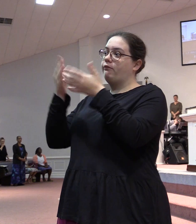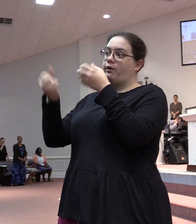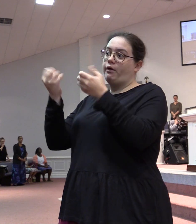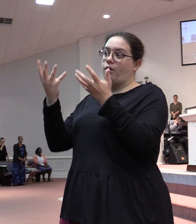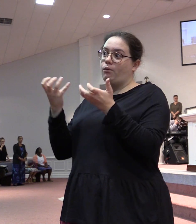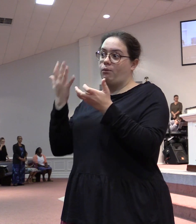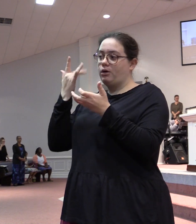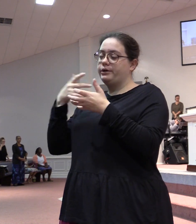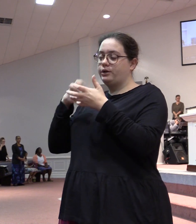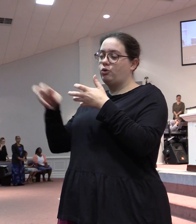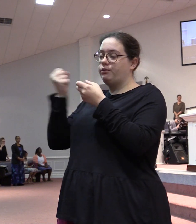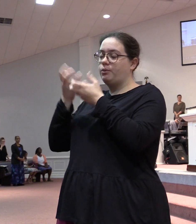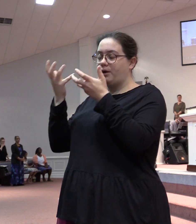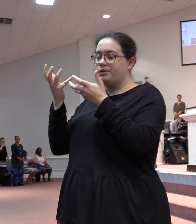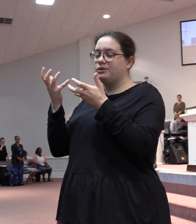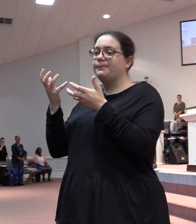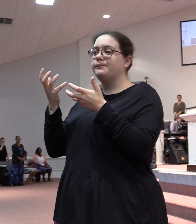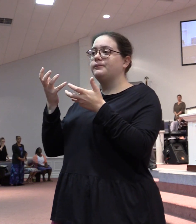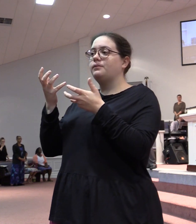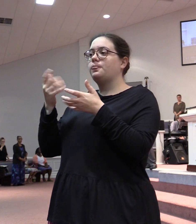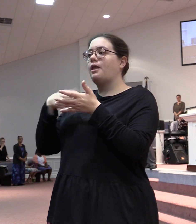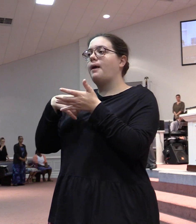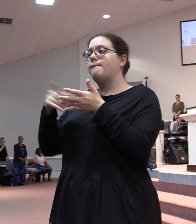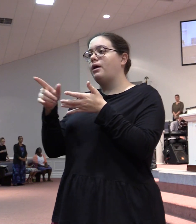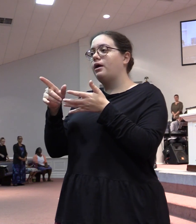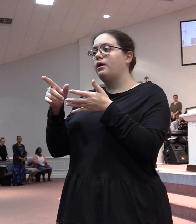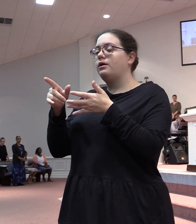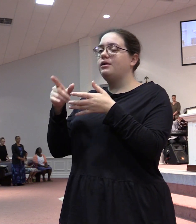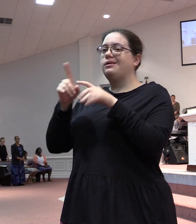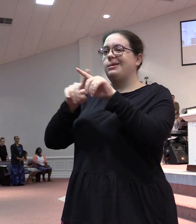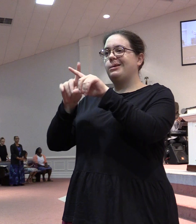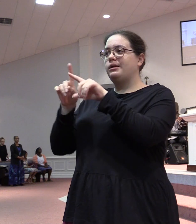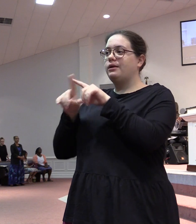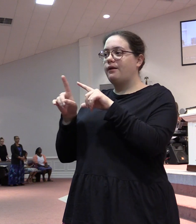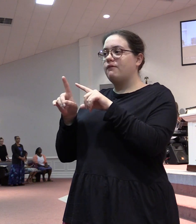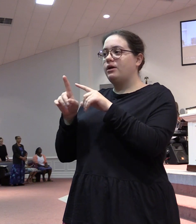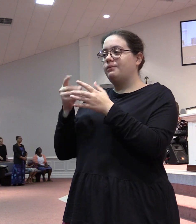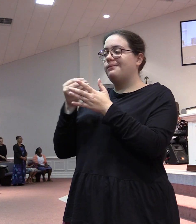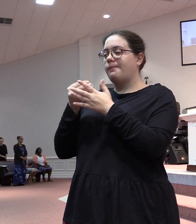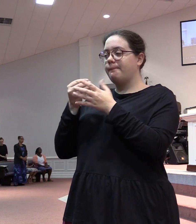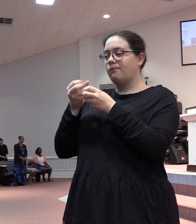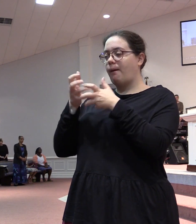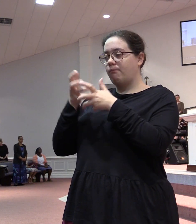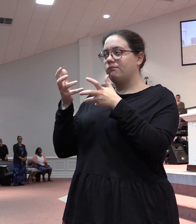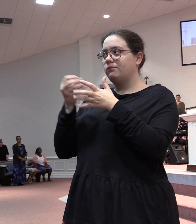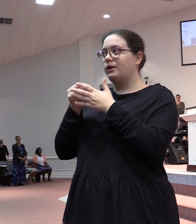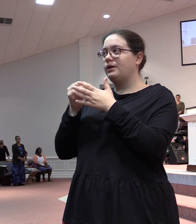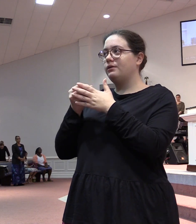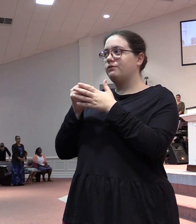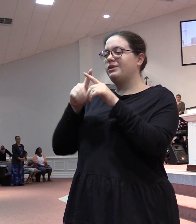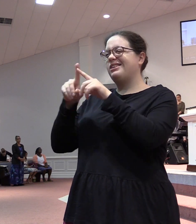know, you pay one small fee for the smaller car, and you upgrade for free, you know. So when I walked into